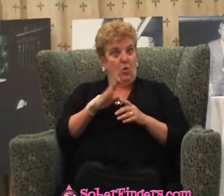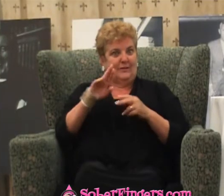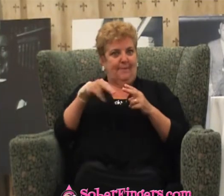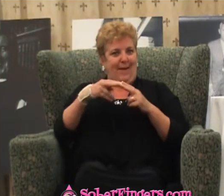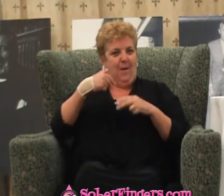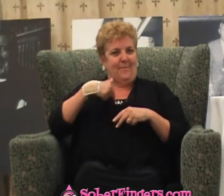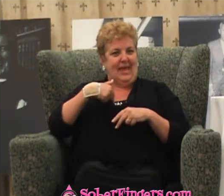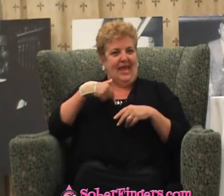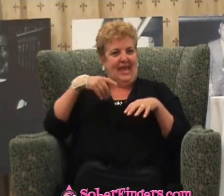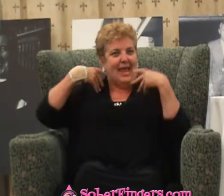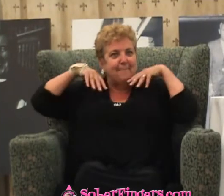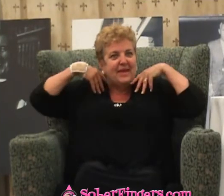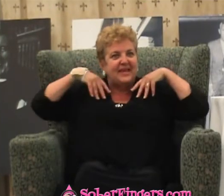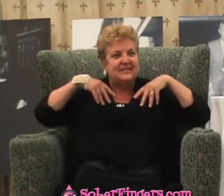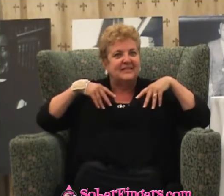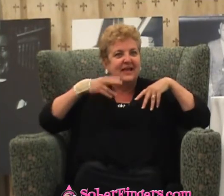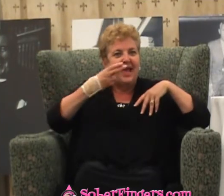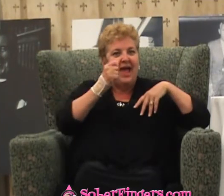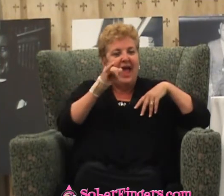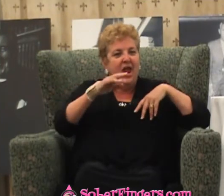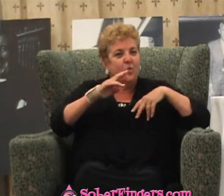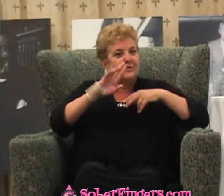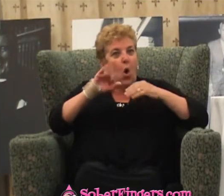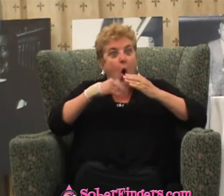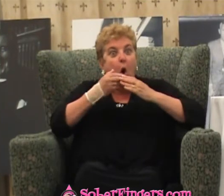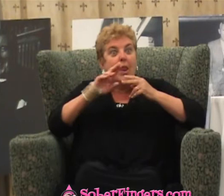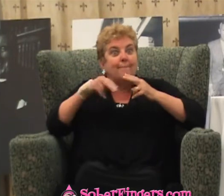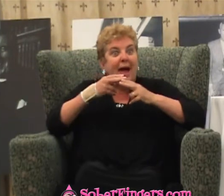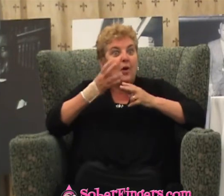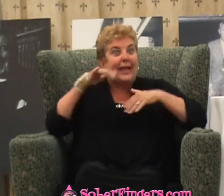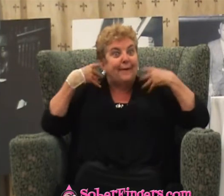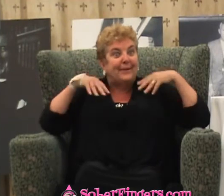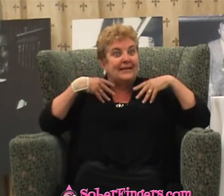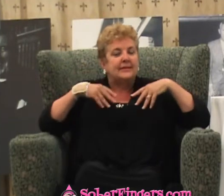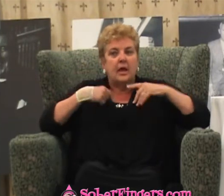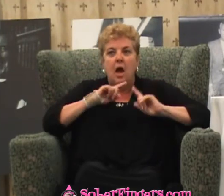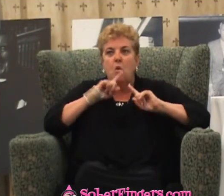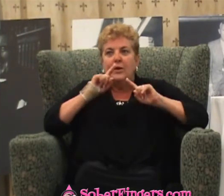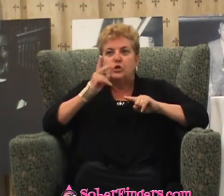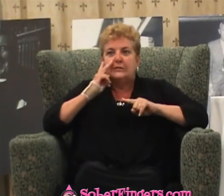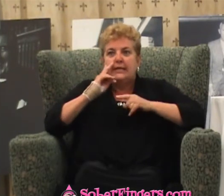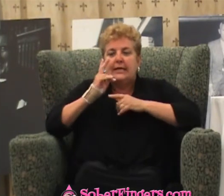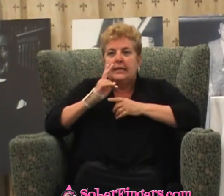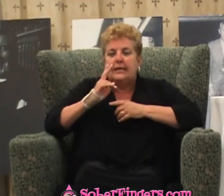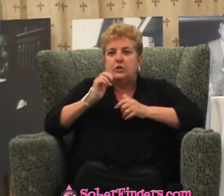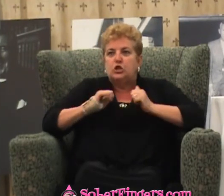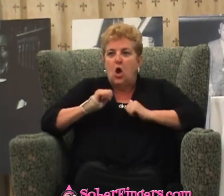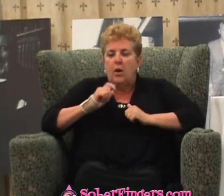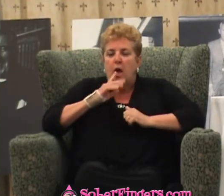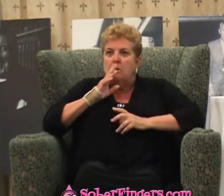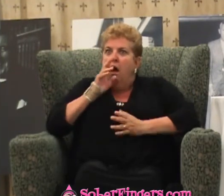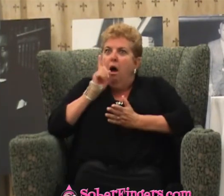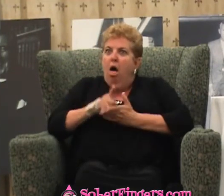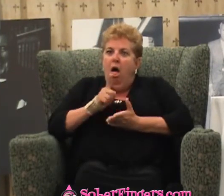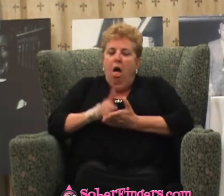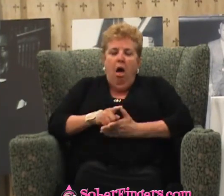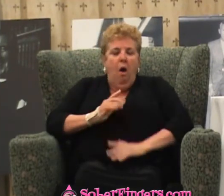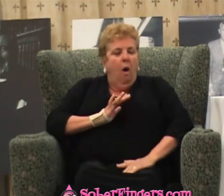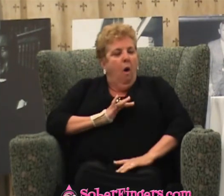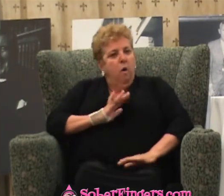was about hippies. And I went to see it, and I just fell in love with it. I was knocked out. There was a character